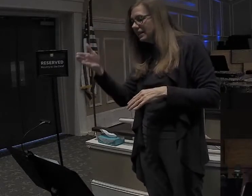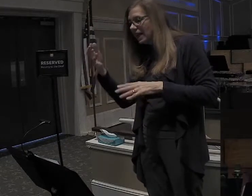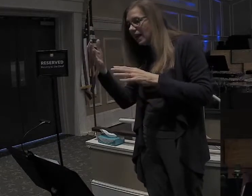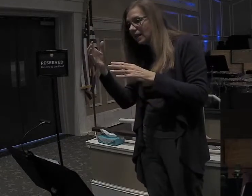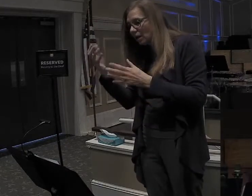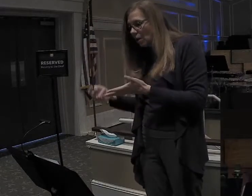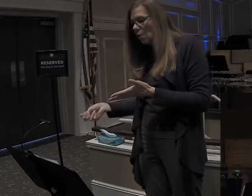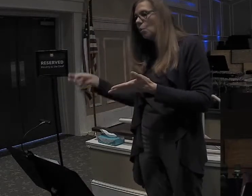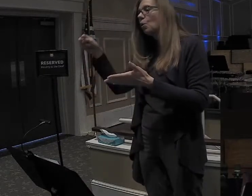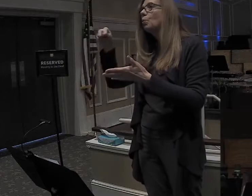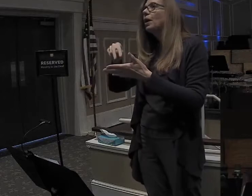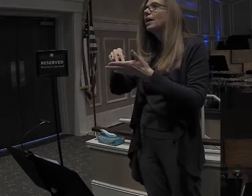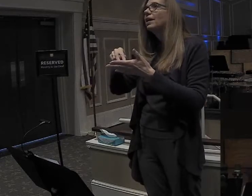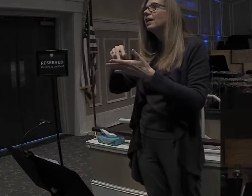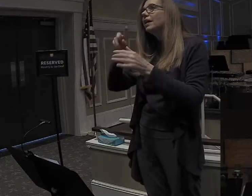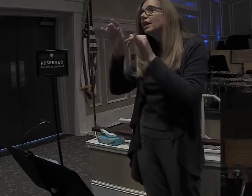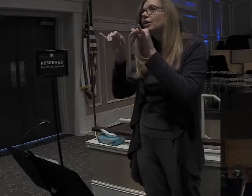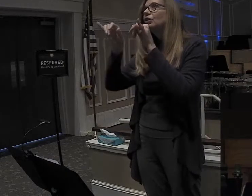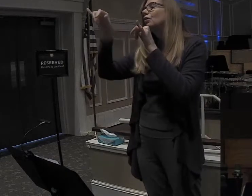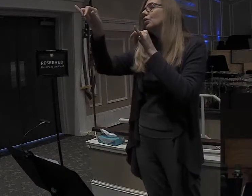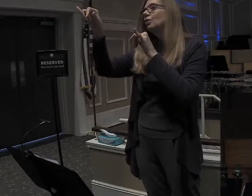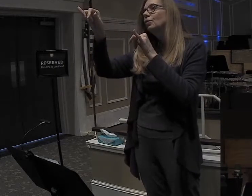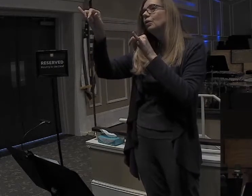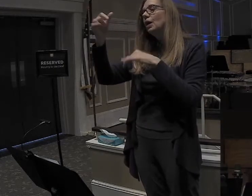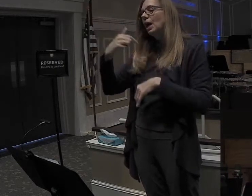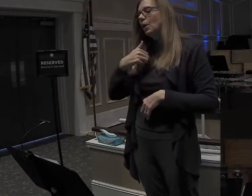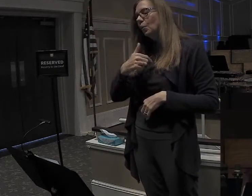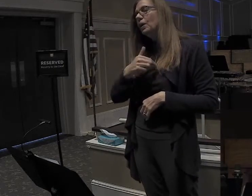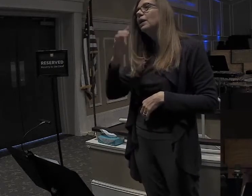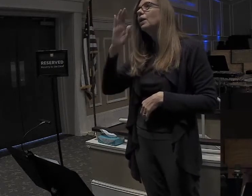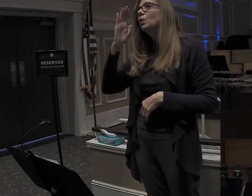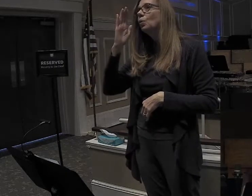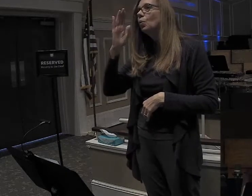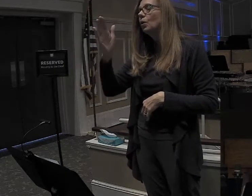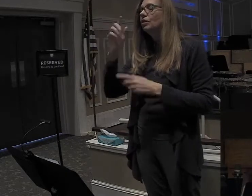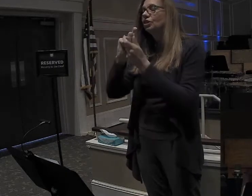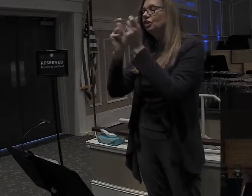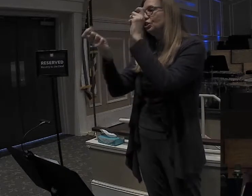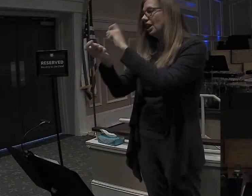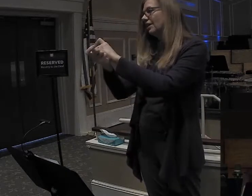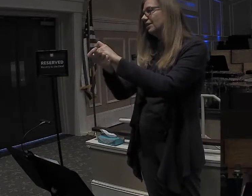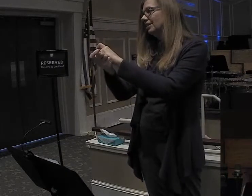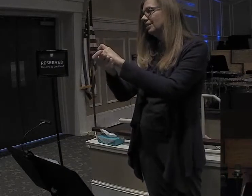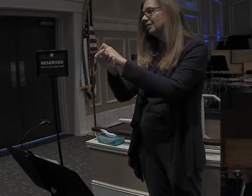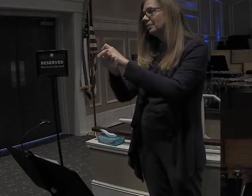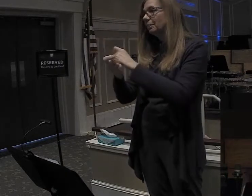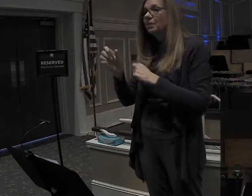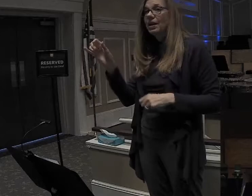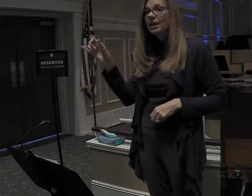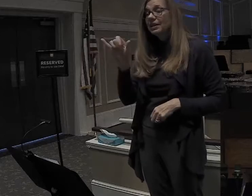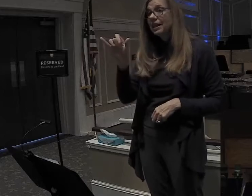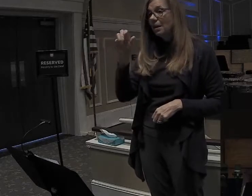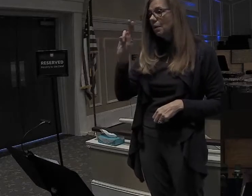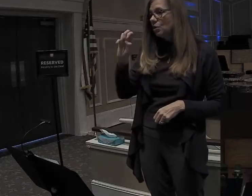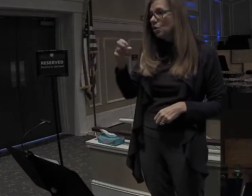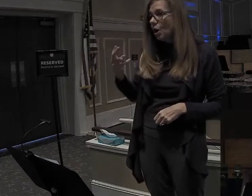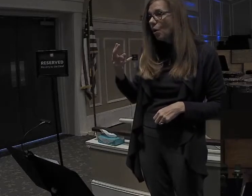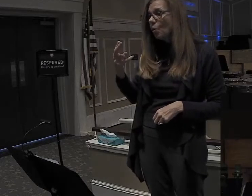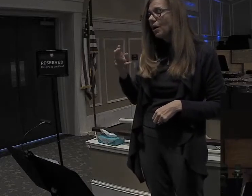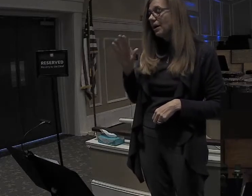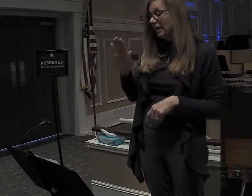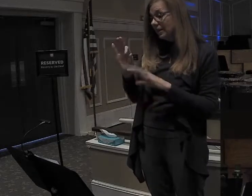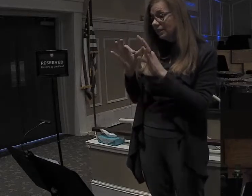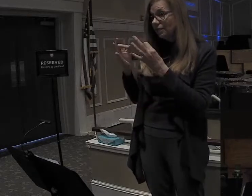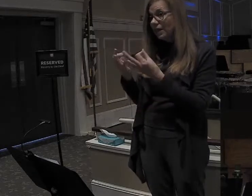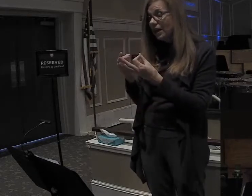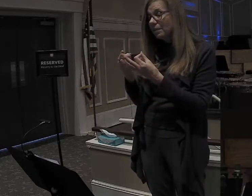raised imperishable, and we will be changed. Just as Noah and his